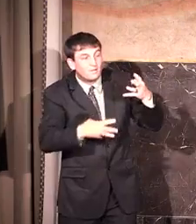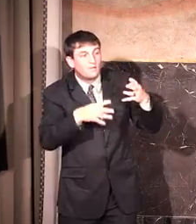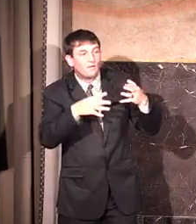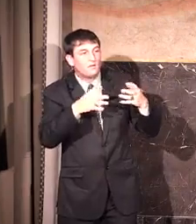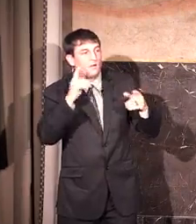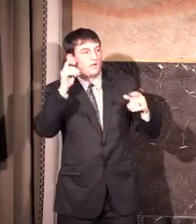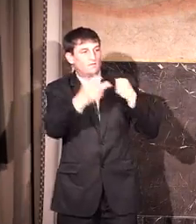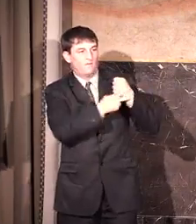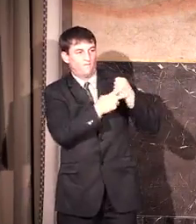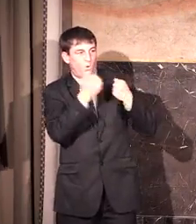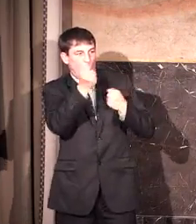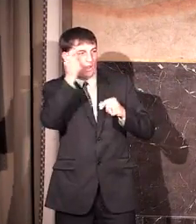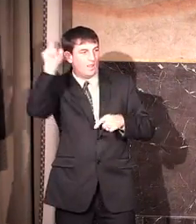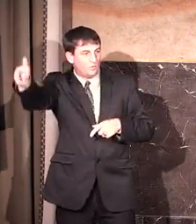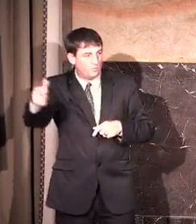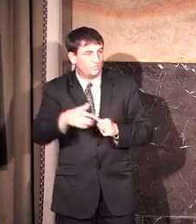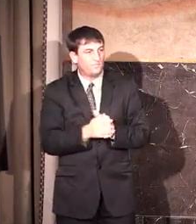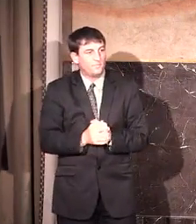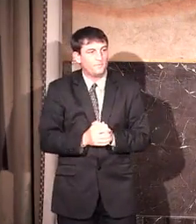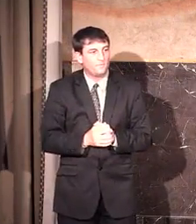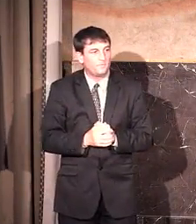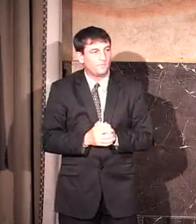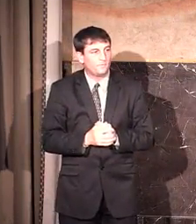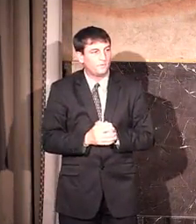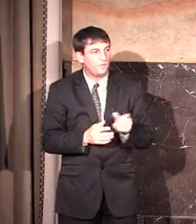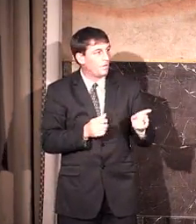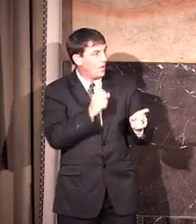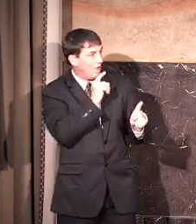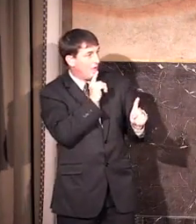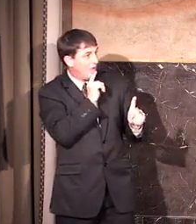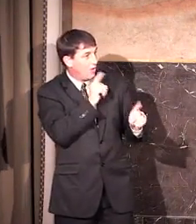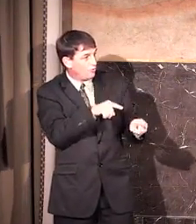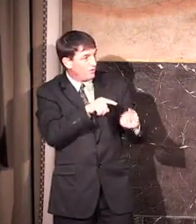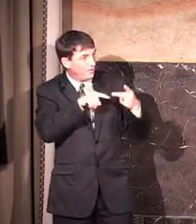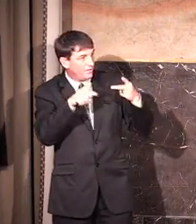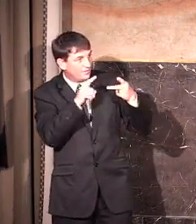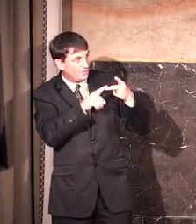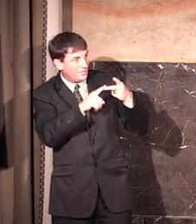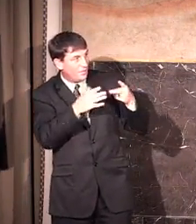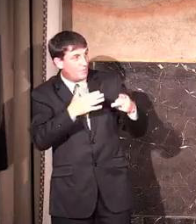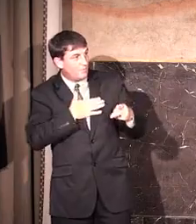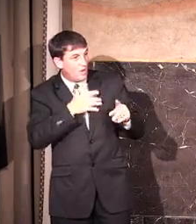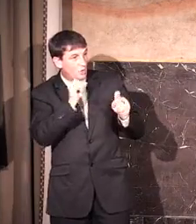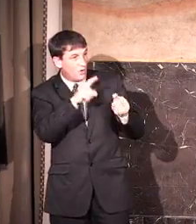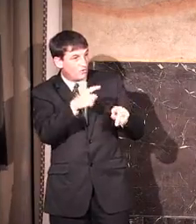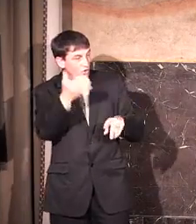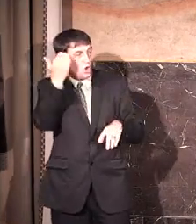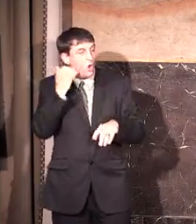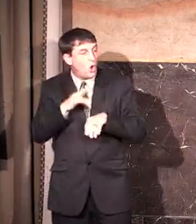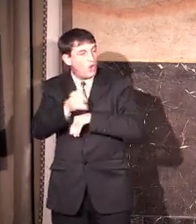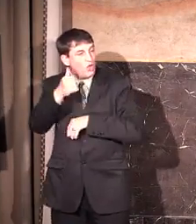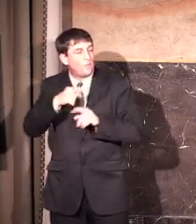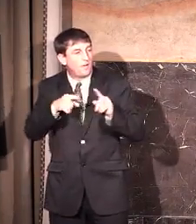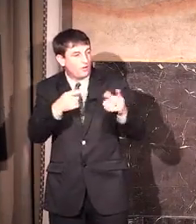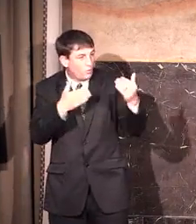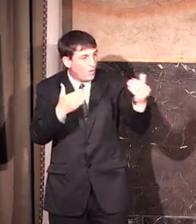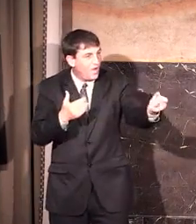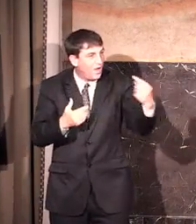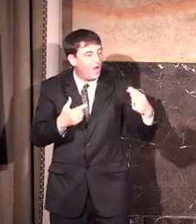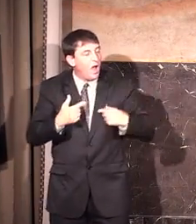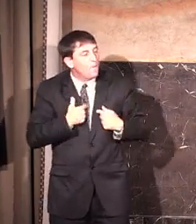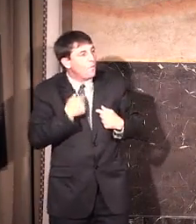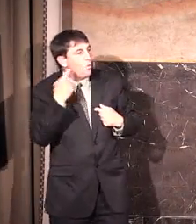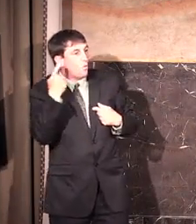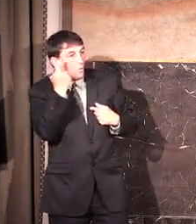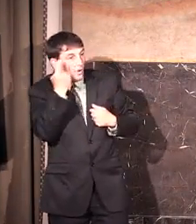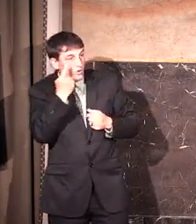Any other questions? I wonder if you can answer the second part of my question I asked earlier. Probably not, but I'll go ahead and ask it again. I guess I'm just wondering, you're